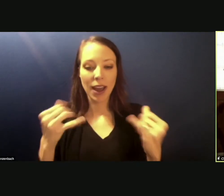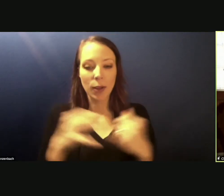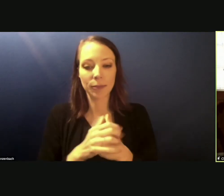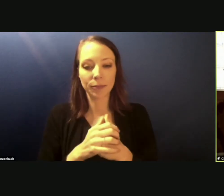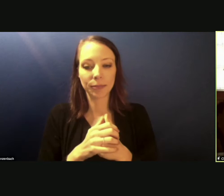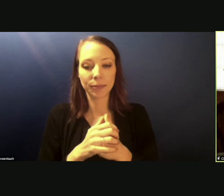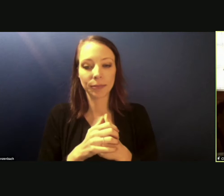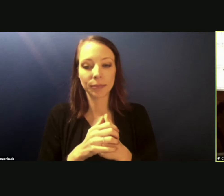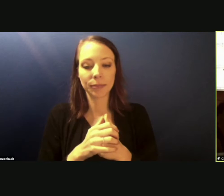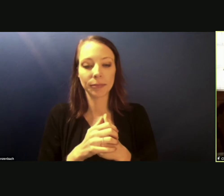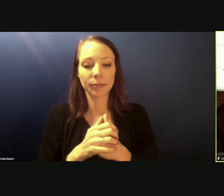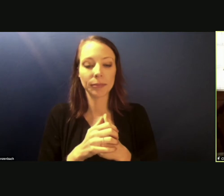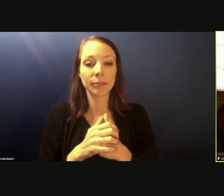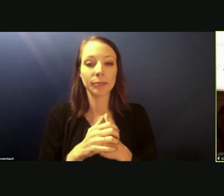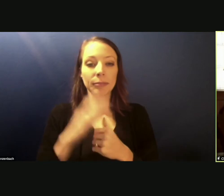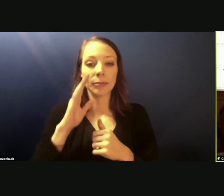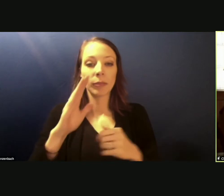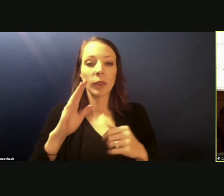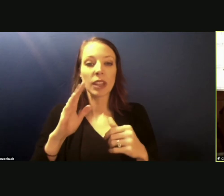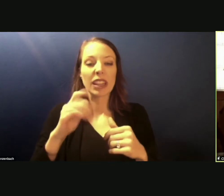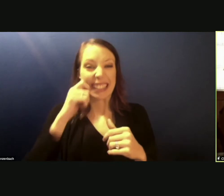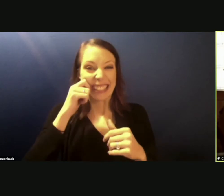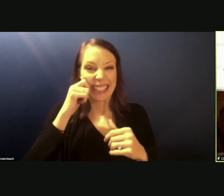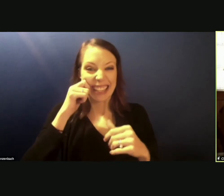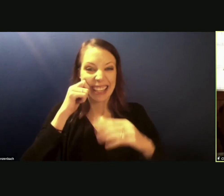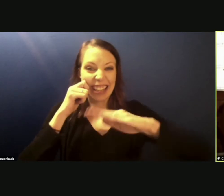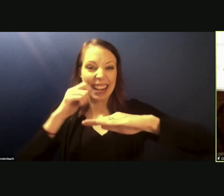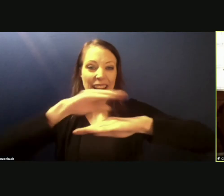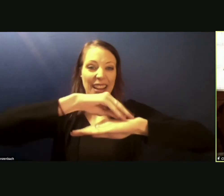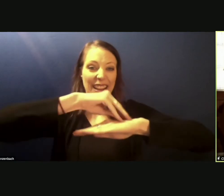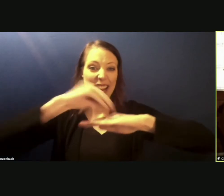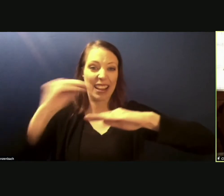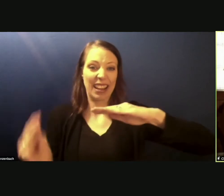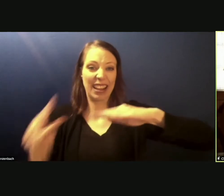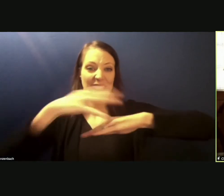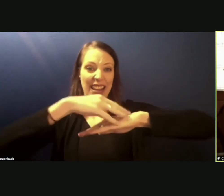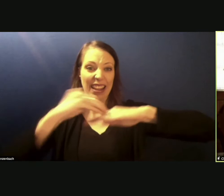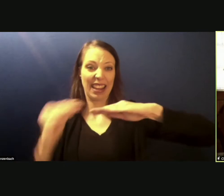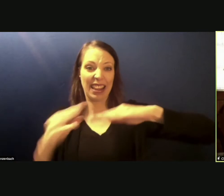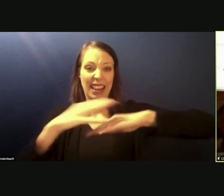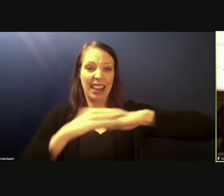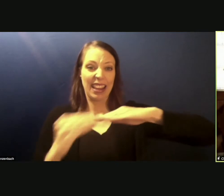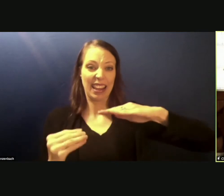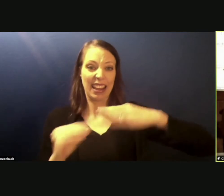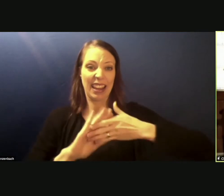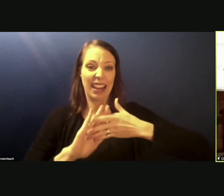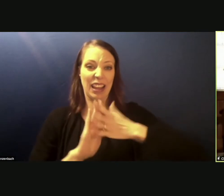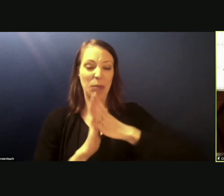portobello mushroom. I'm taking the outside skin off because if you wet a portobello, it gets slimy and nasty.